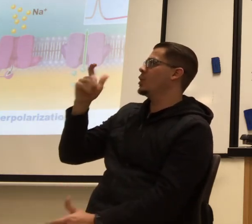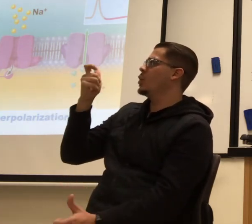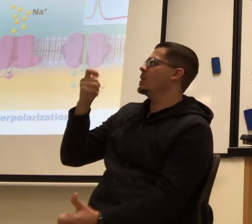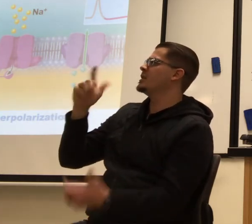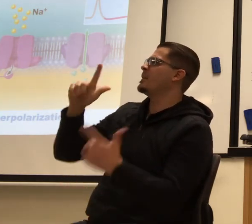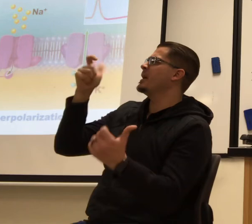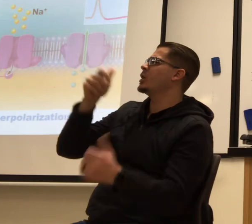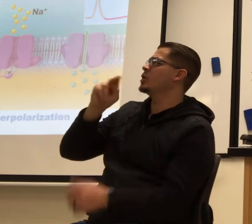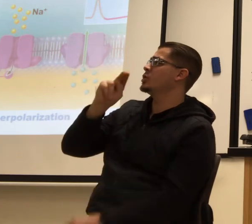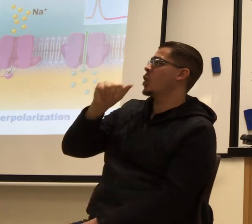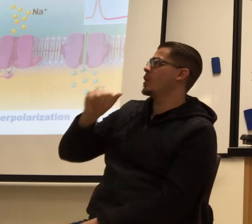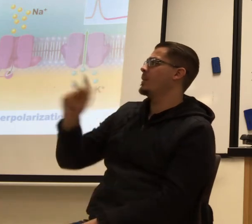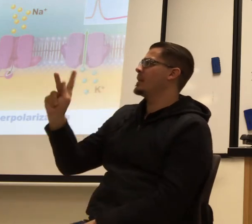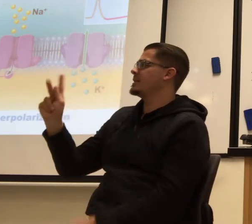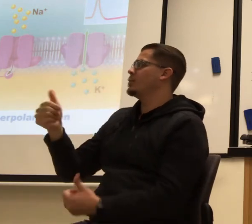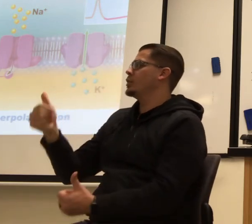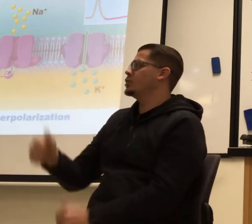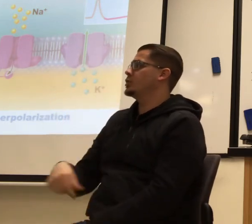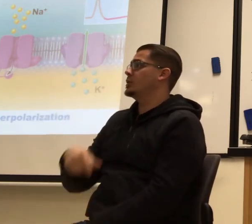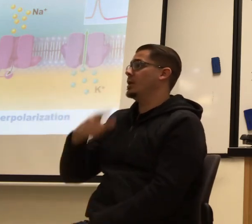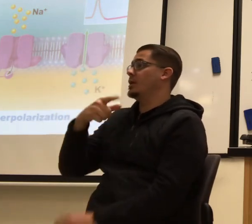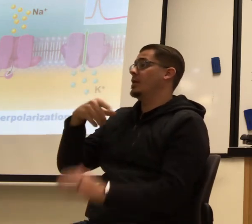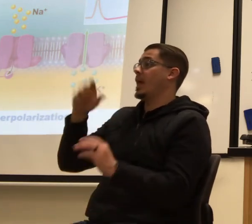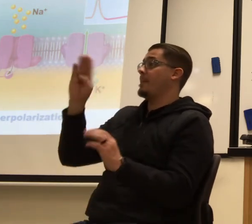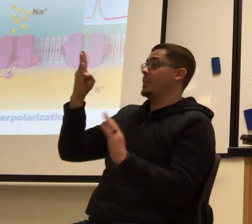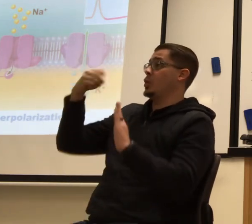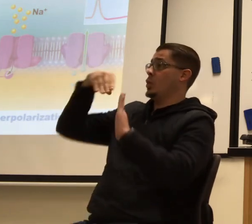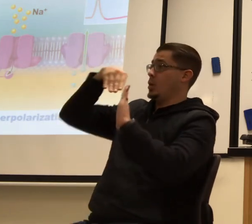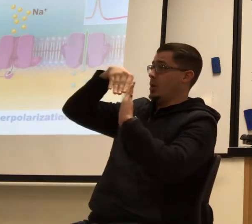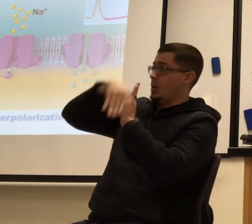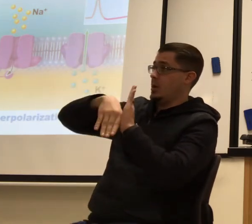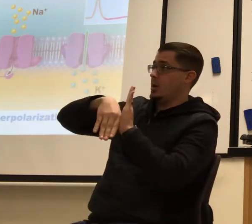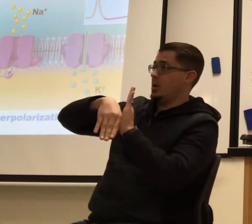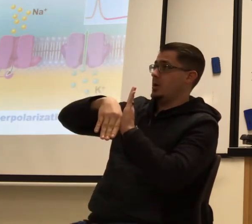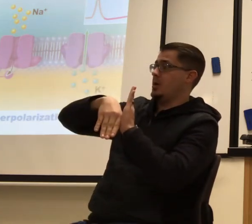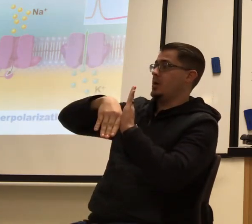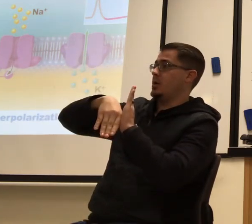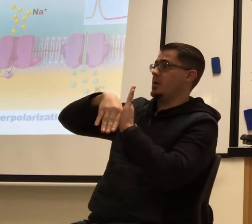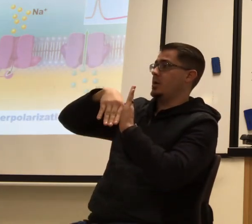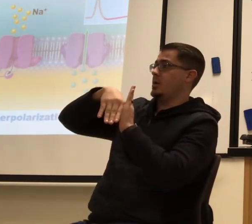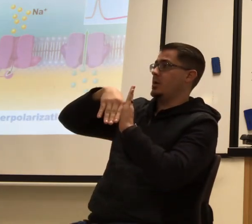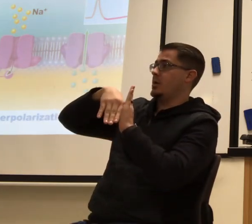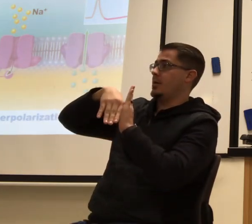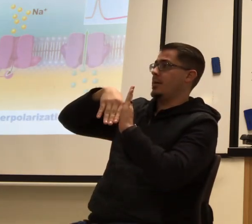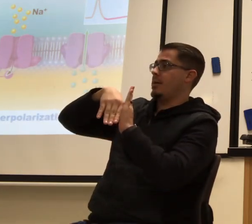I'm going to point to the other side of the spike, that blue line going down. We call that repolarization.